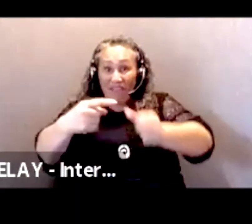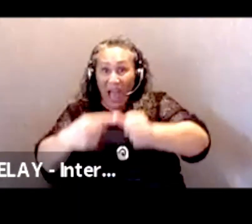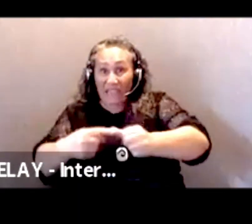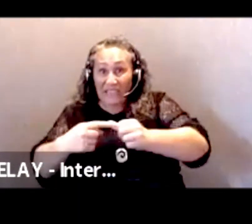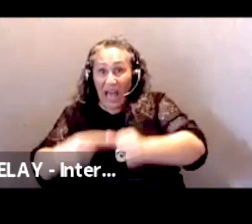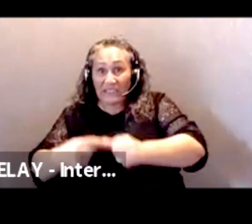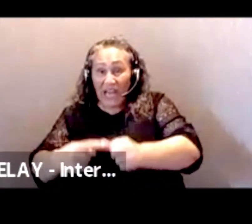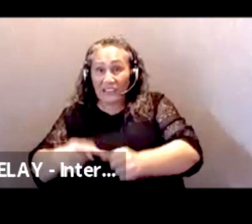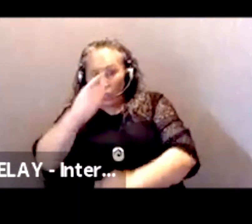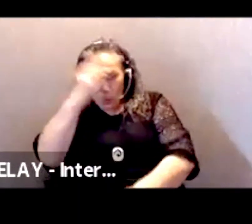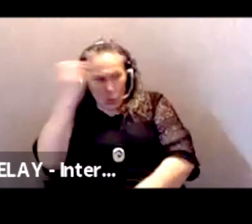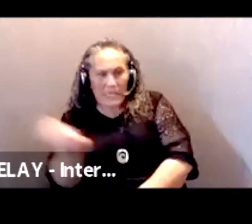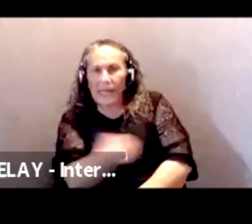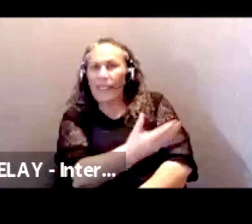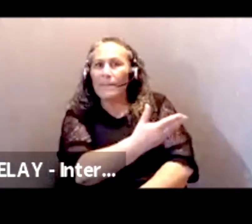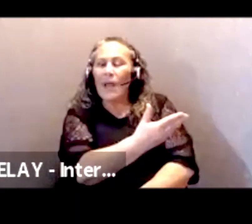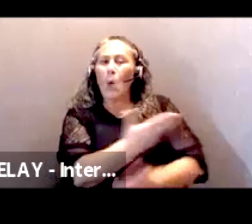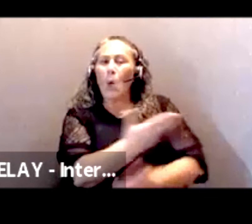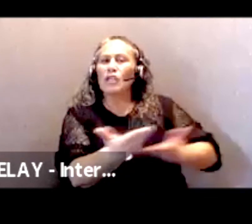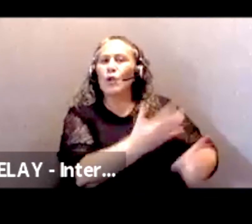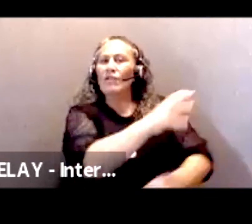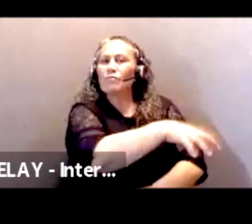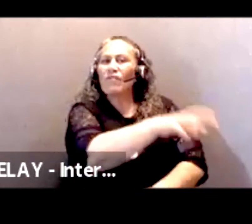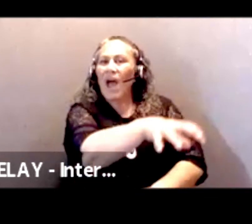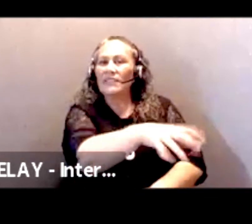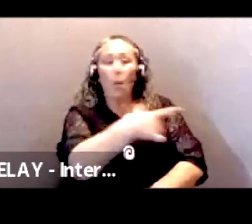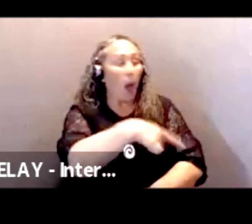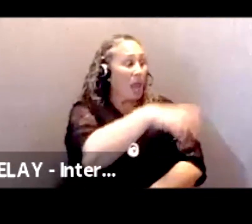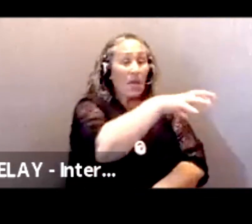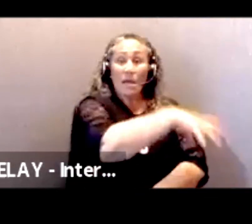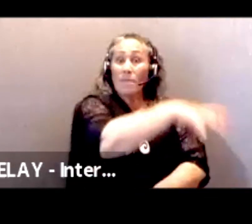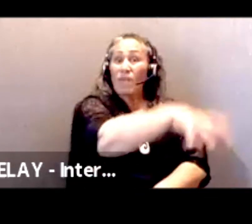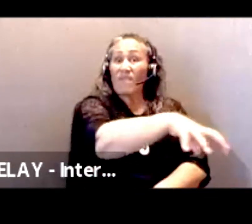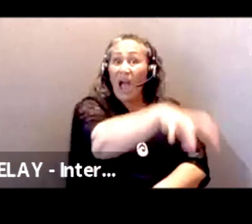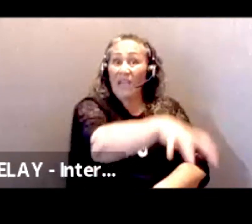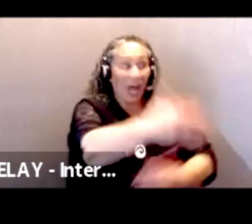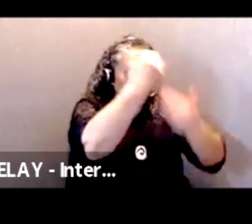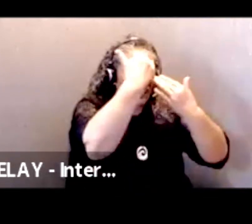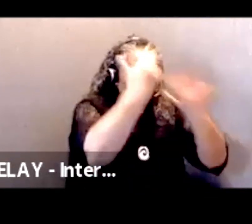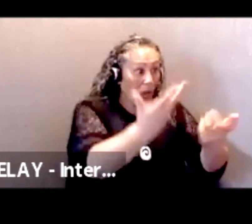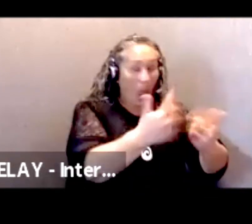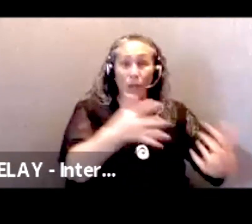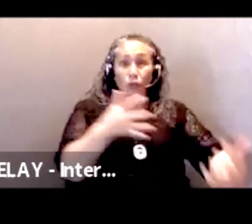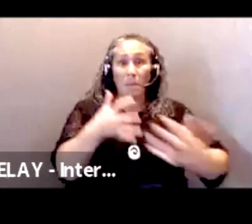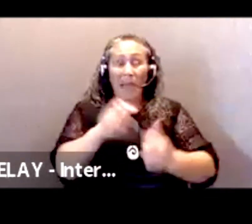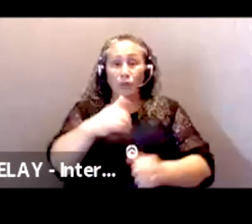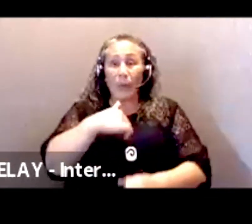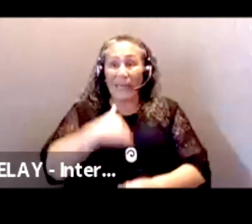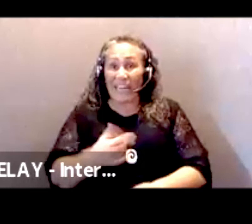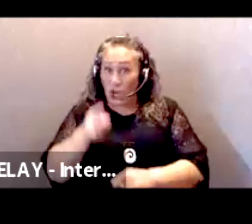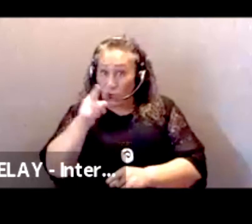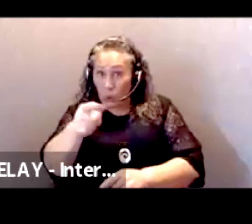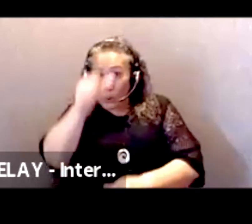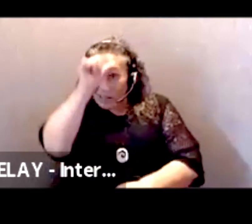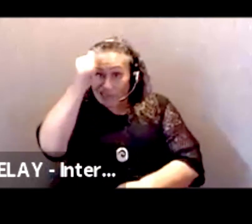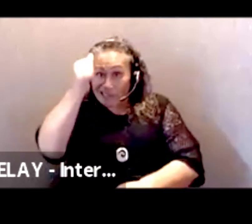providers, because they're not going to know. They're not going to know how to work with you. You are the best people to be able to give them the information